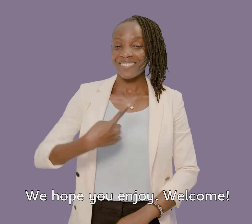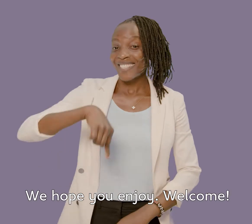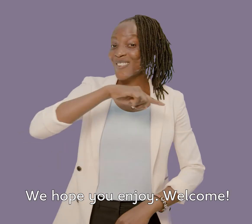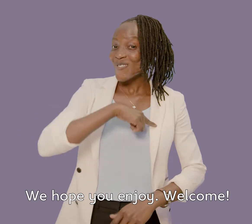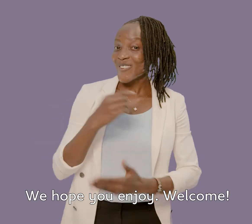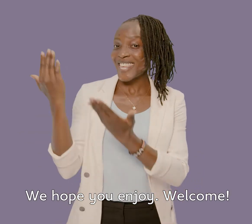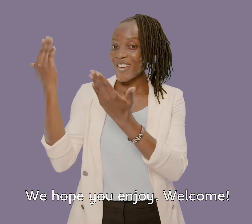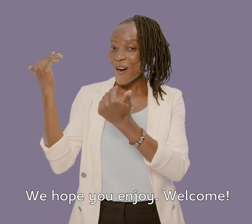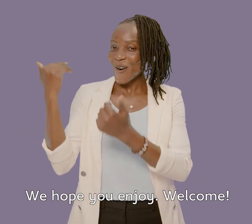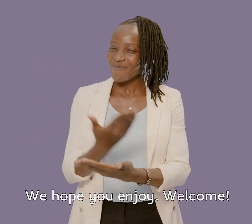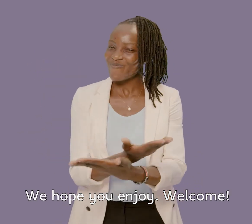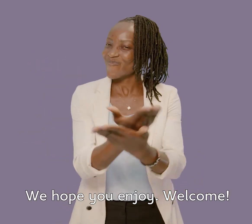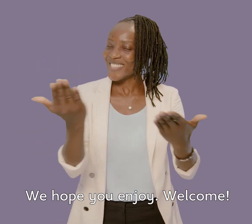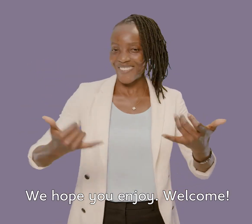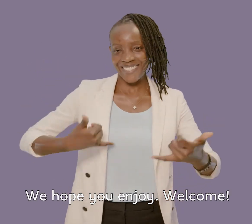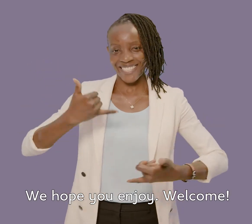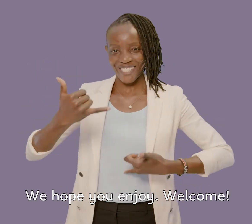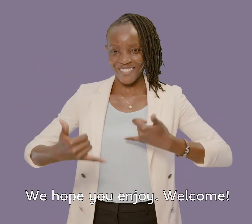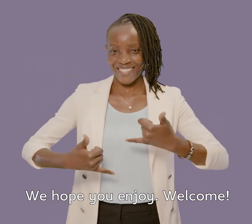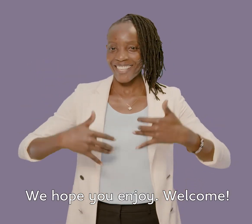We hope you enjoy. Welcome.